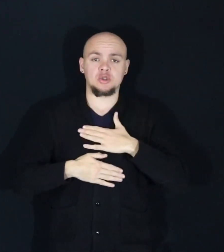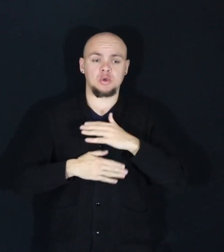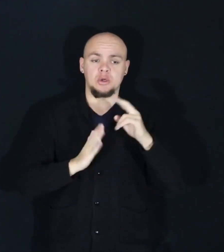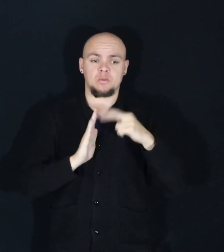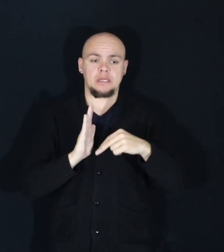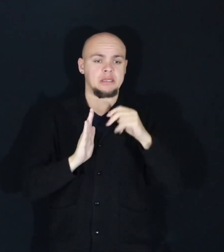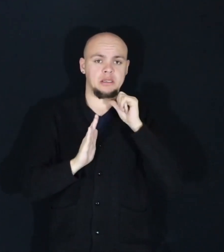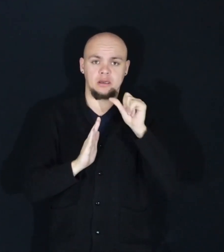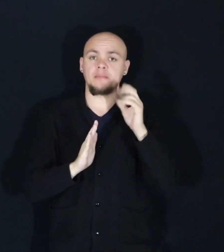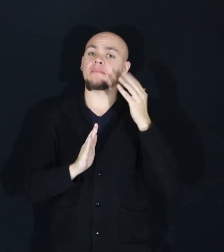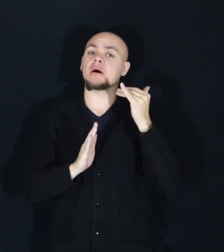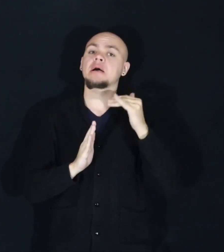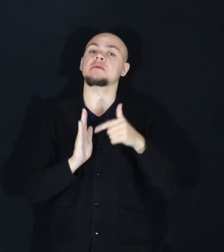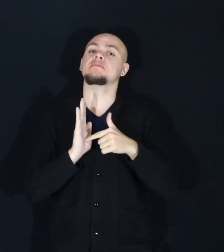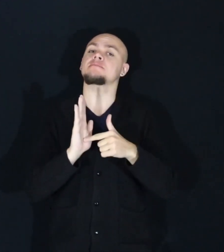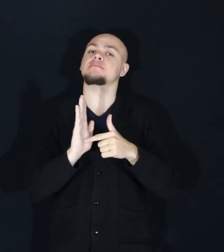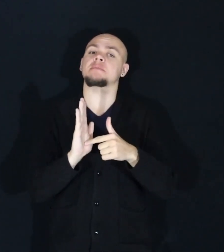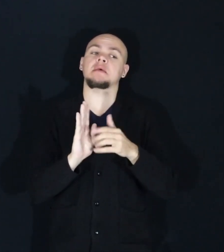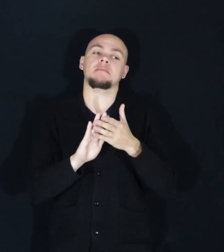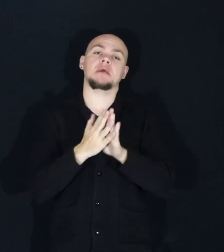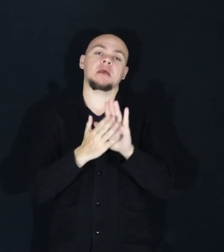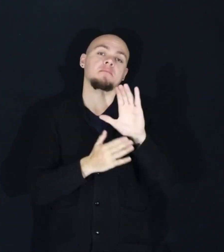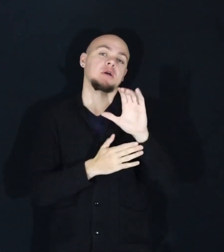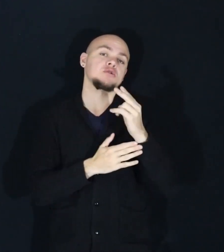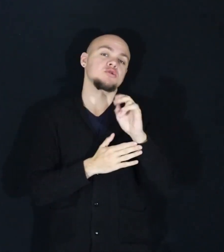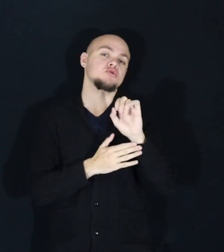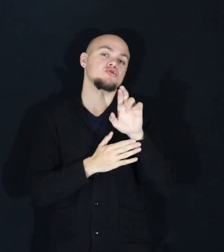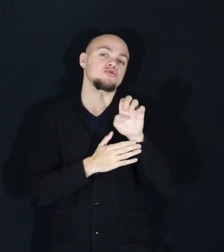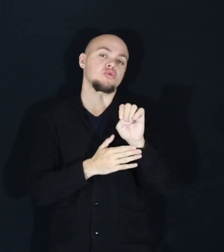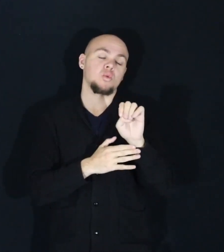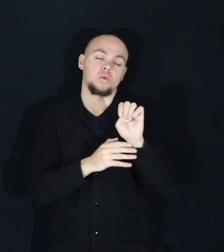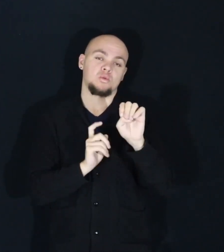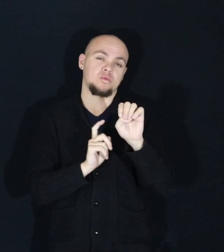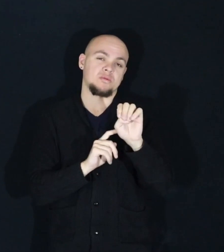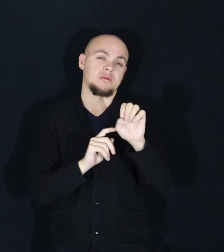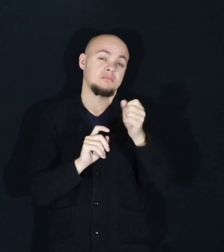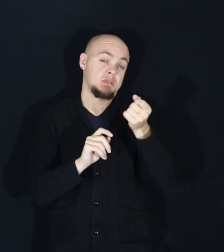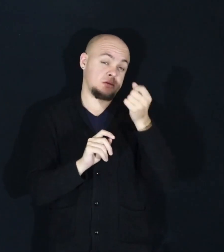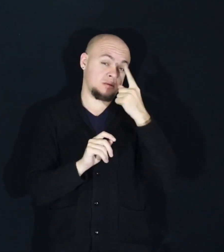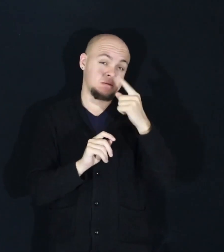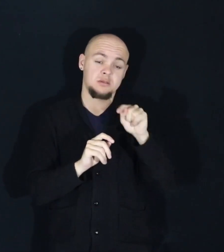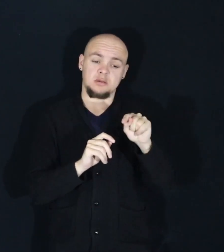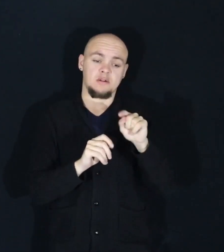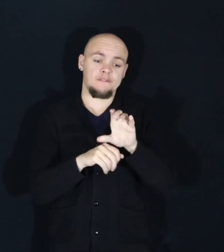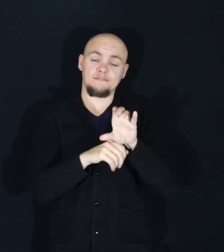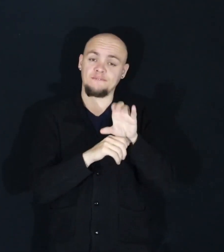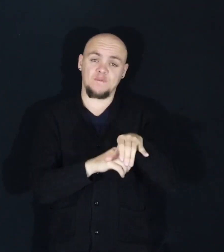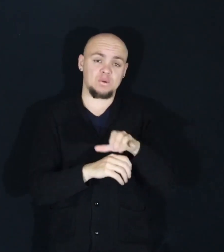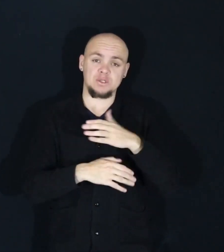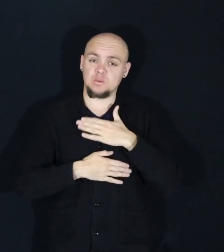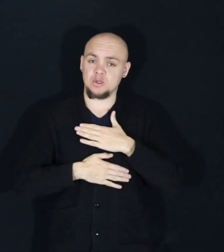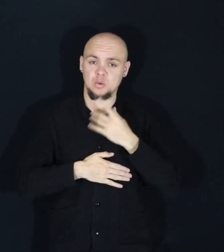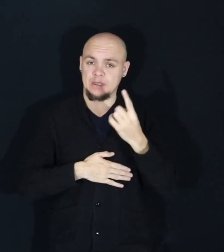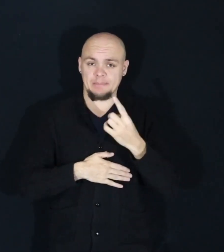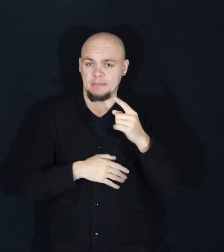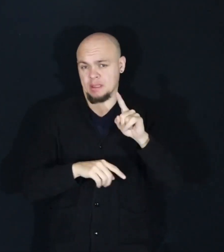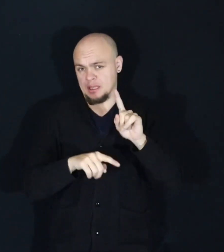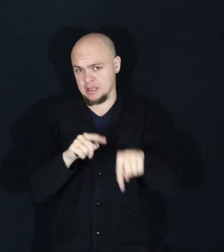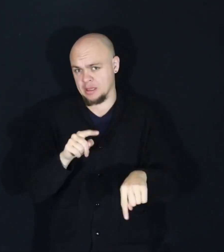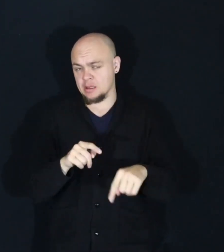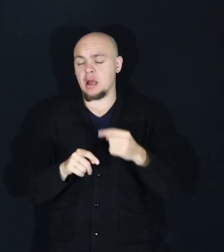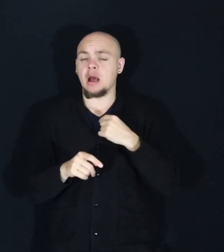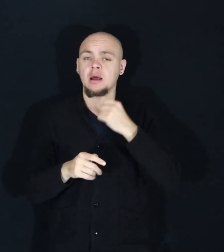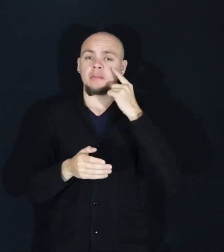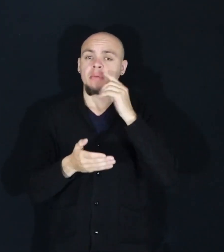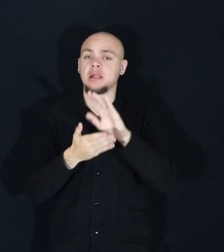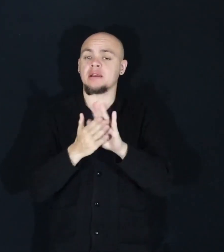typically because it has been presented as a chore in the past. But the thing is, we cannot be forced to enjoy something. I believe